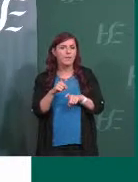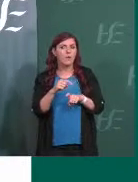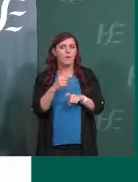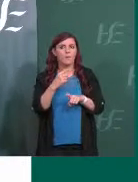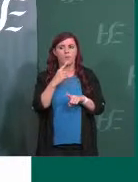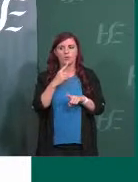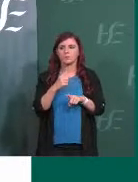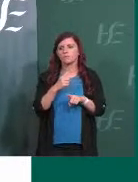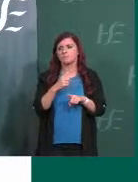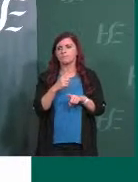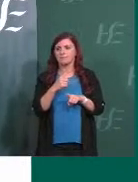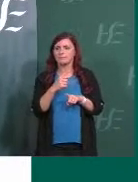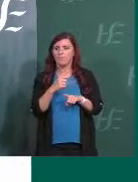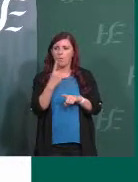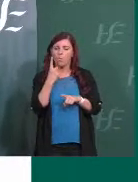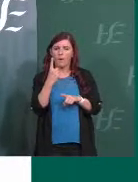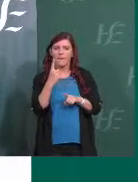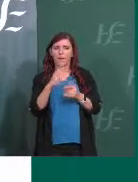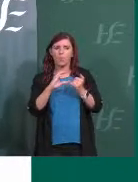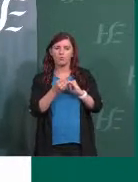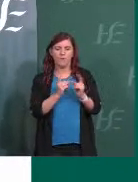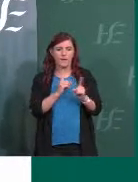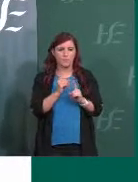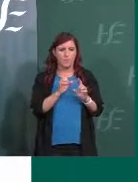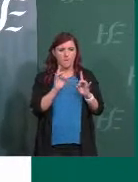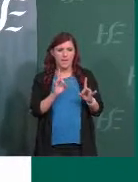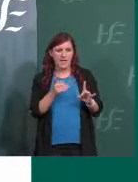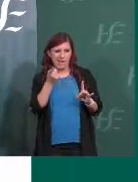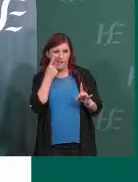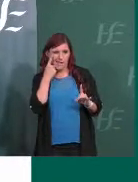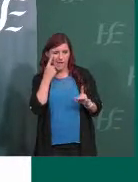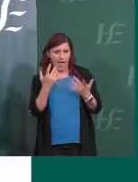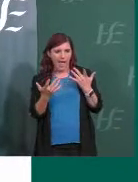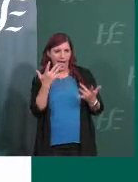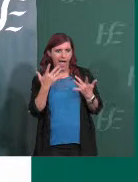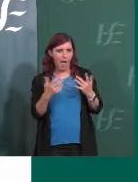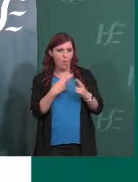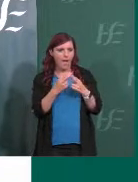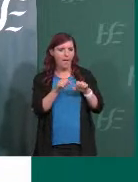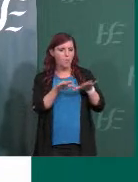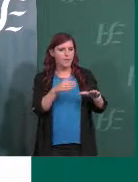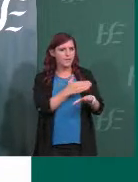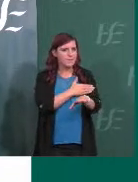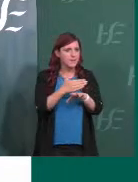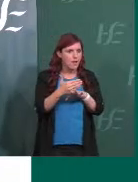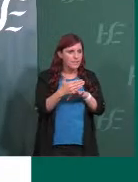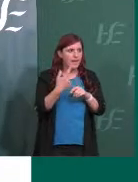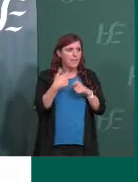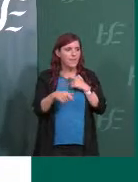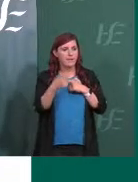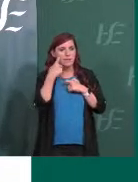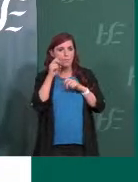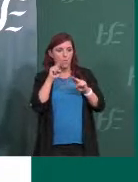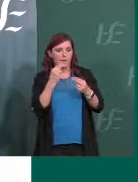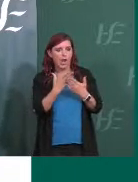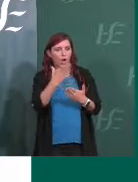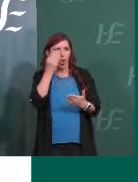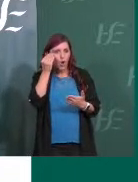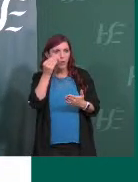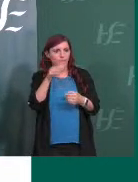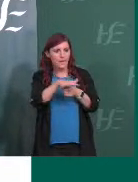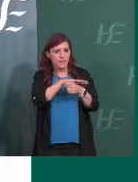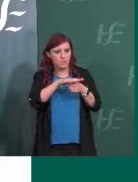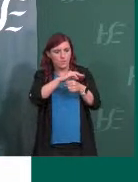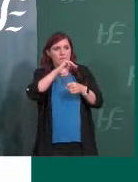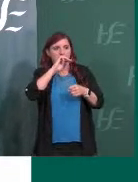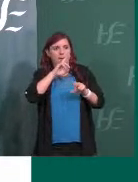One of the things we try to do is understand what triggered an outbreak in a particular case, and then to see what the learning from that is, so that we